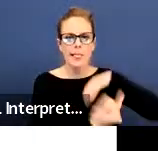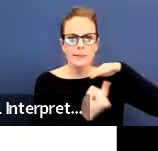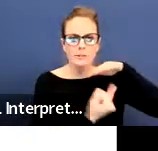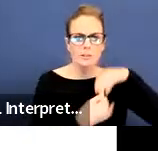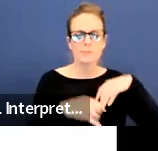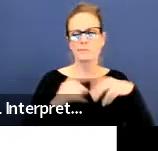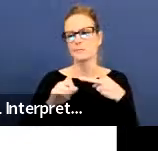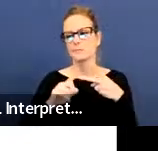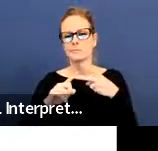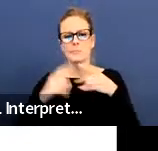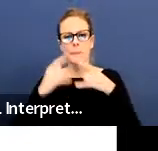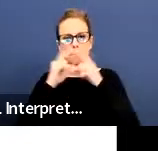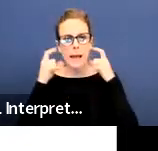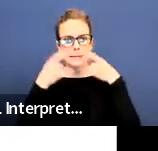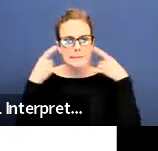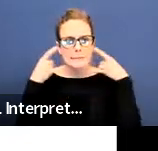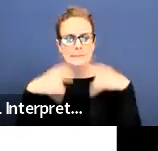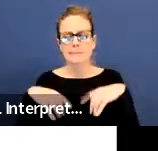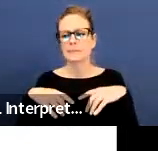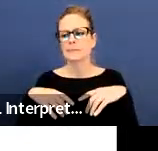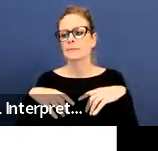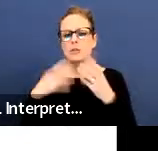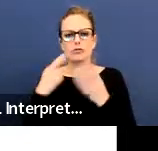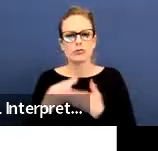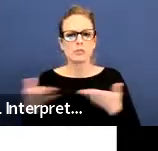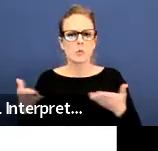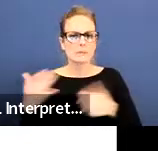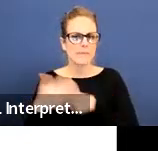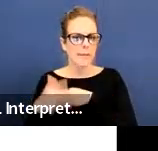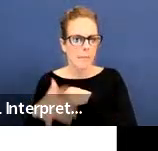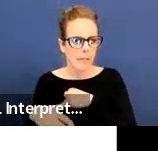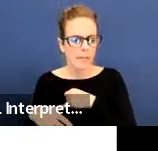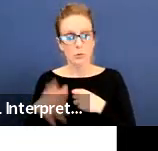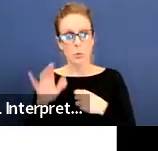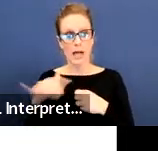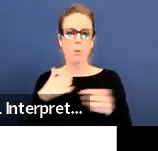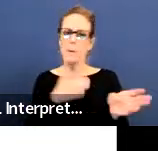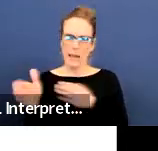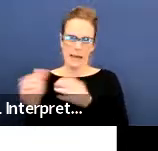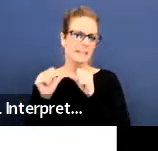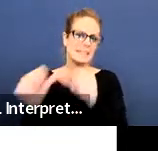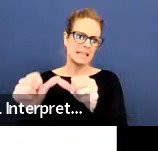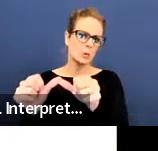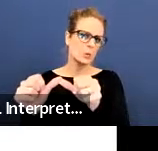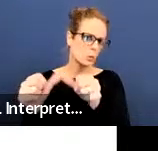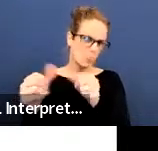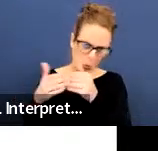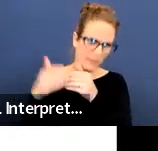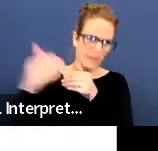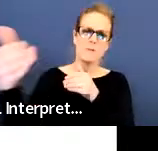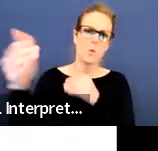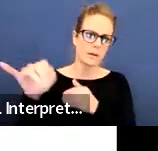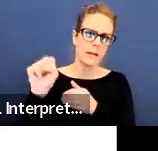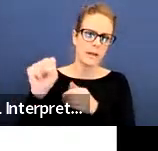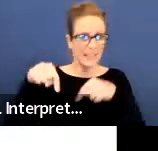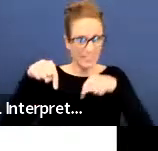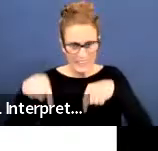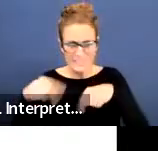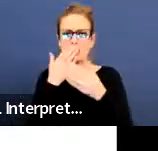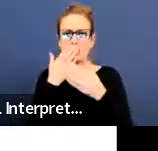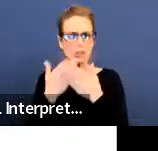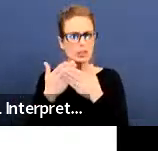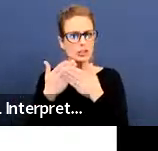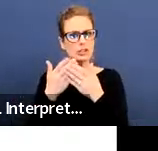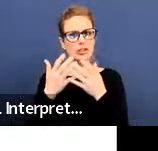masking, and resources. So that we will, planning on continuing moving forward. I think this is a good forum here